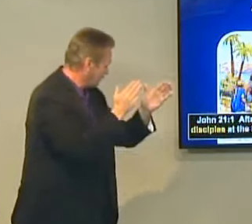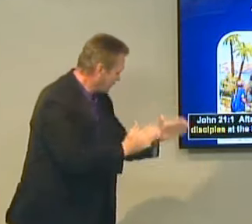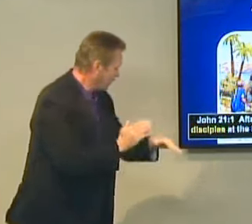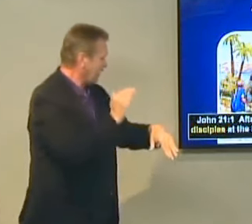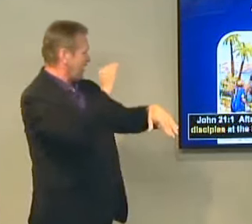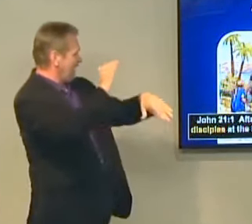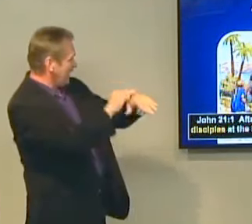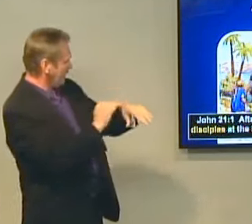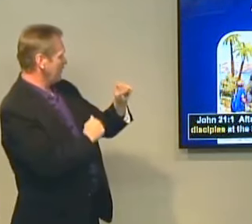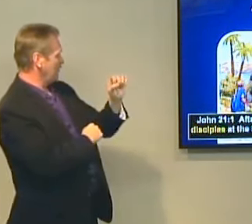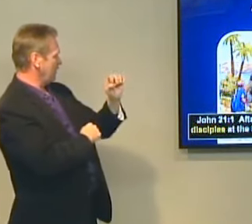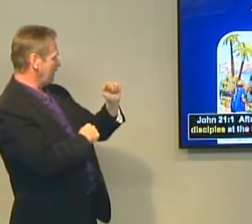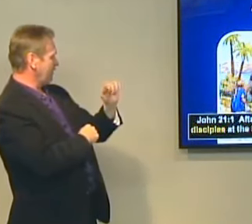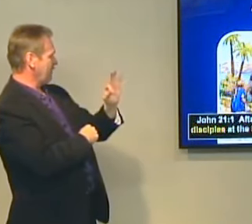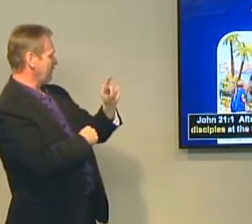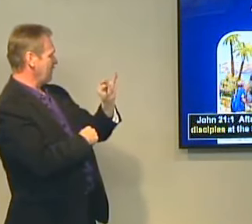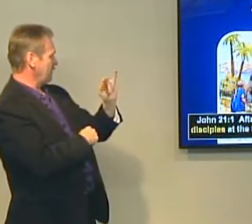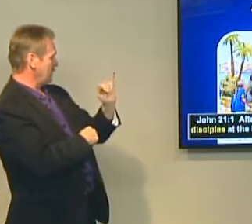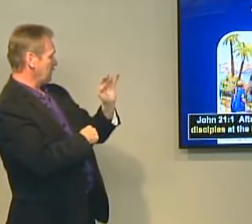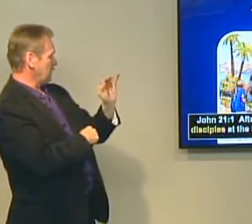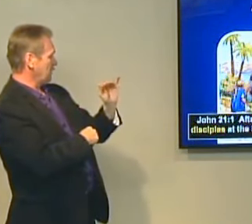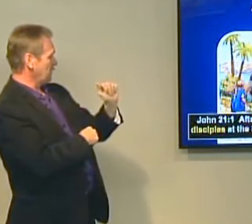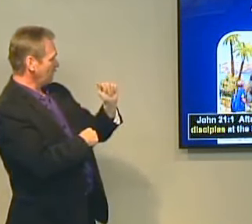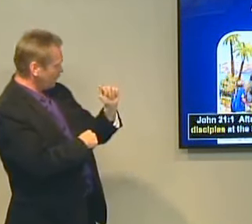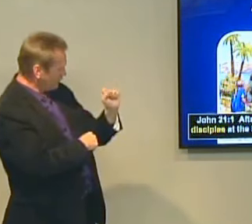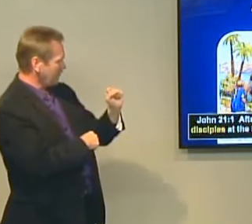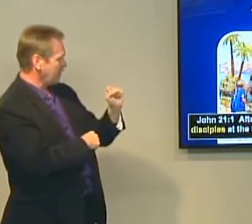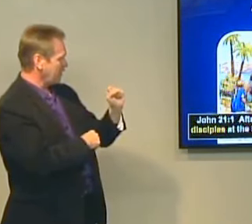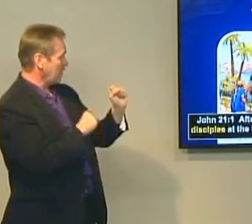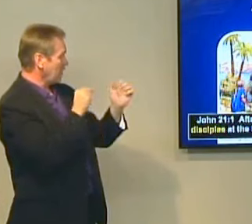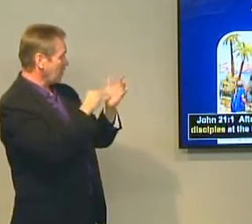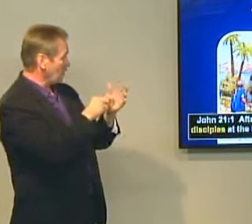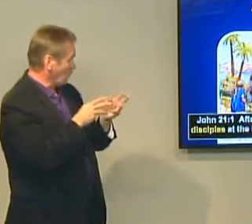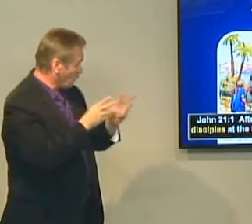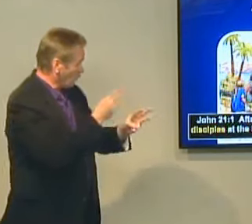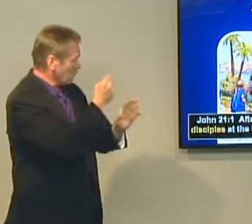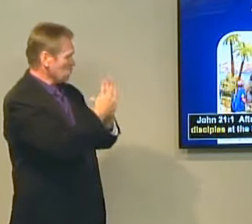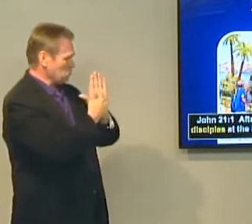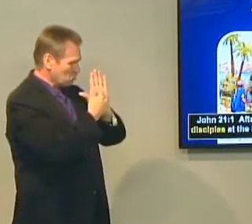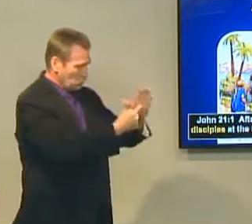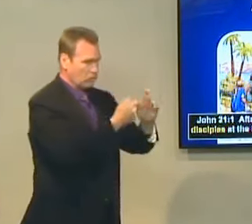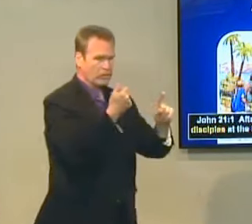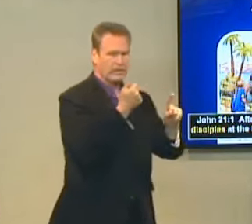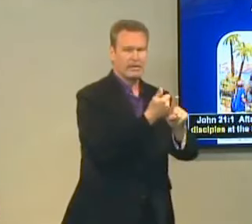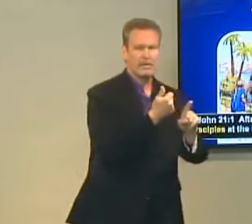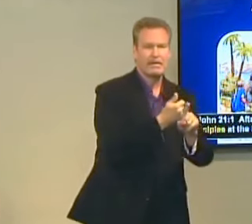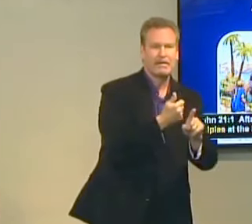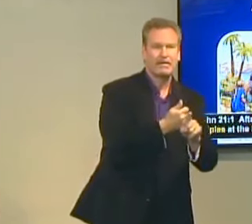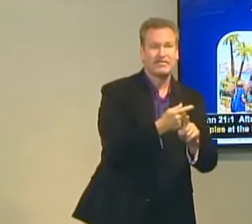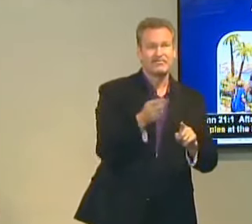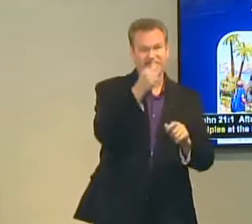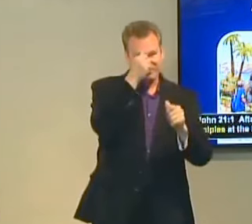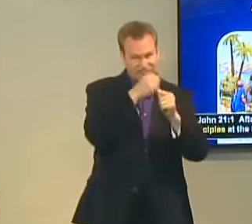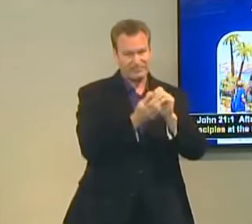After these things. Jesus showed himself. Again. To the disciples. At the sea of Tiberias. And in this way. Jesus